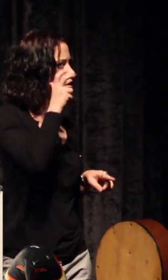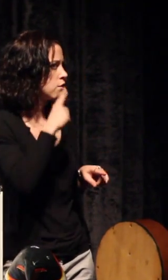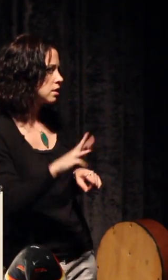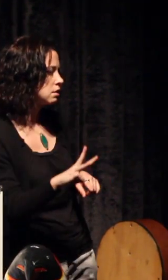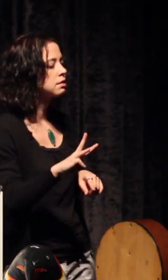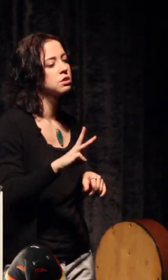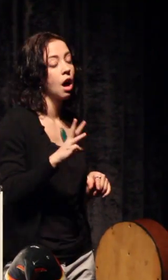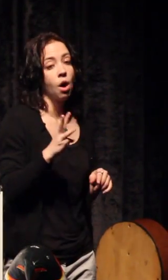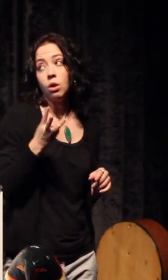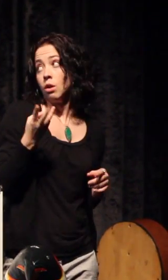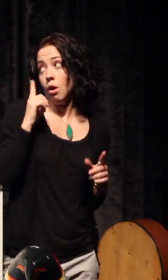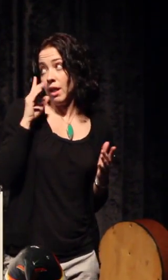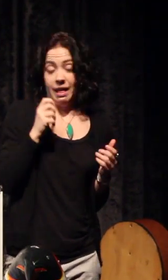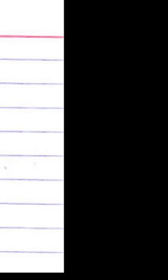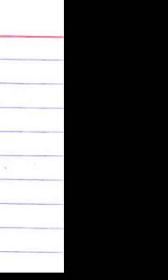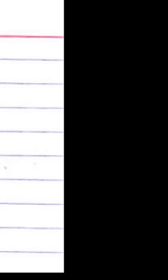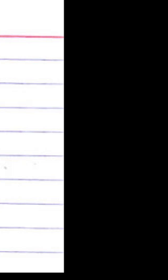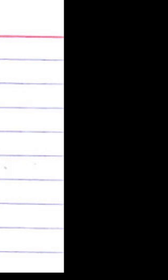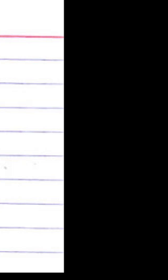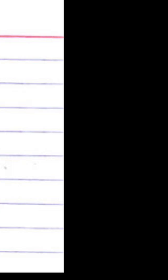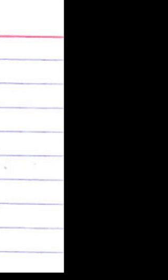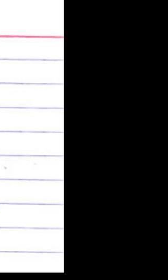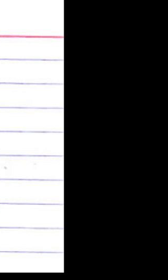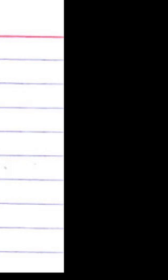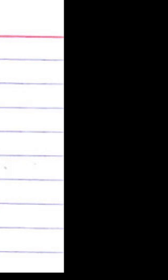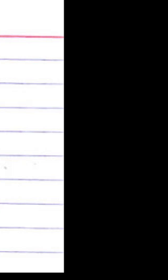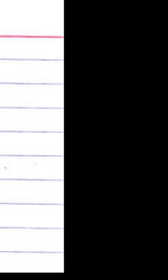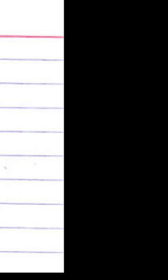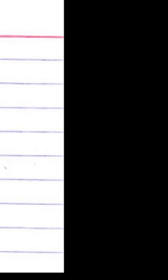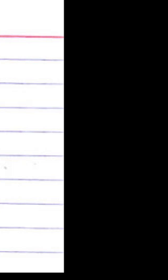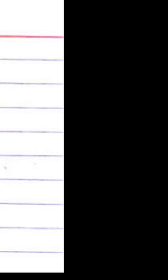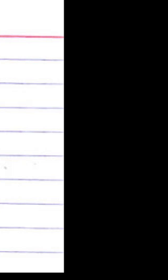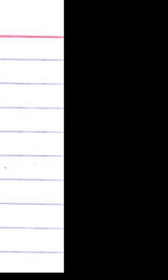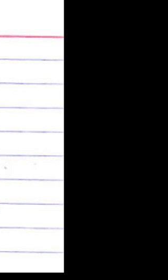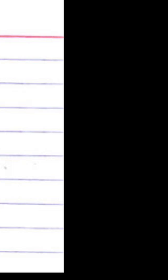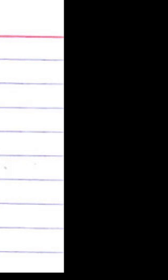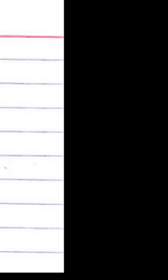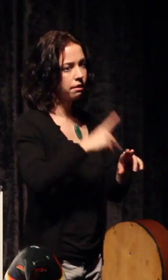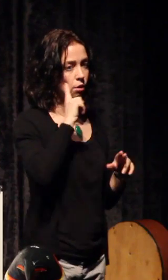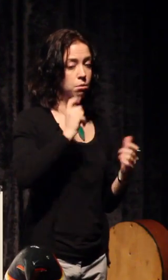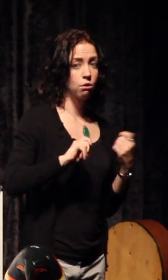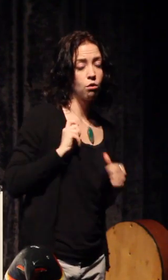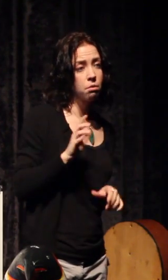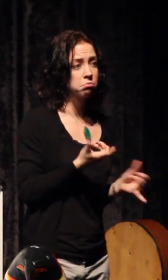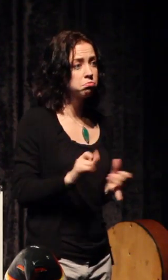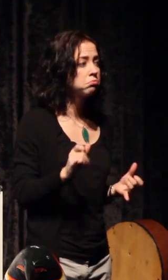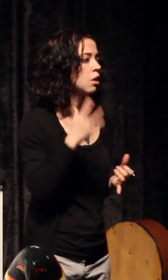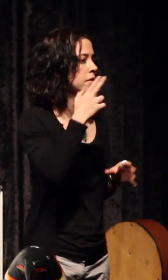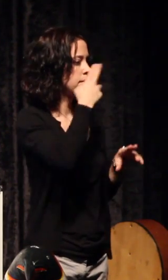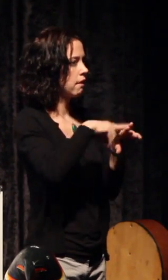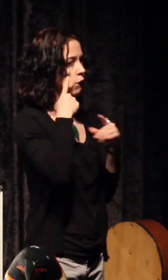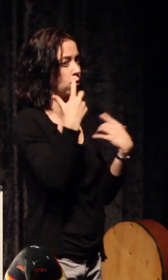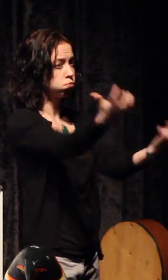in the last 4 minutes and 30 seconds, you've learned that music is a lot of fun. It'll be fun for performing, it'll be fun for the people around you, and